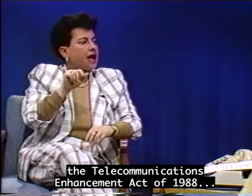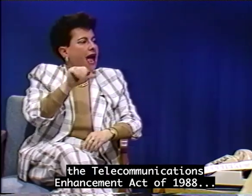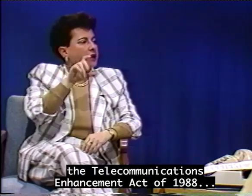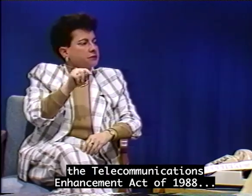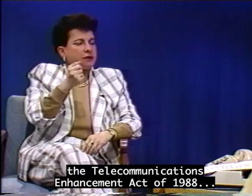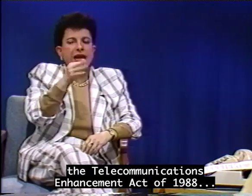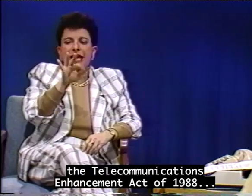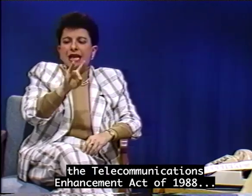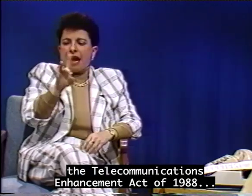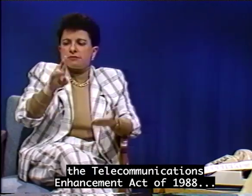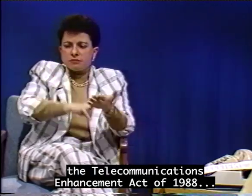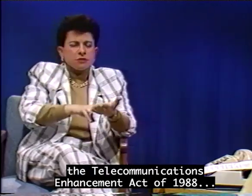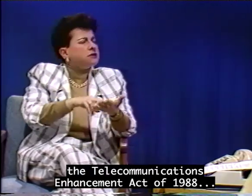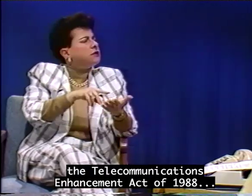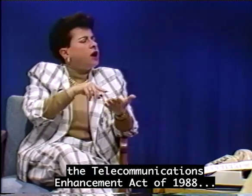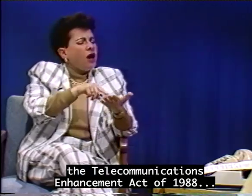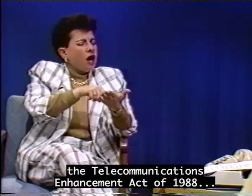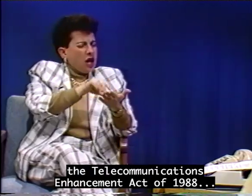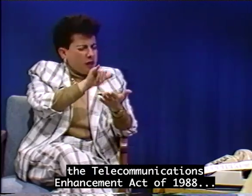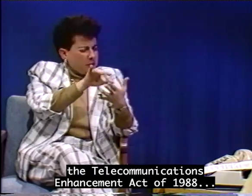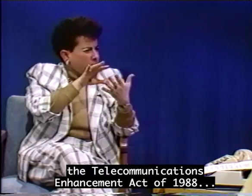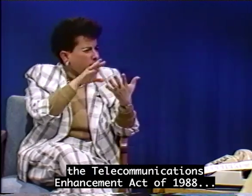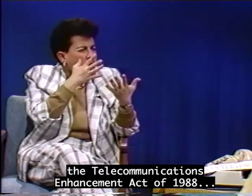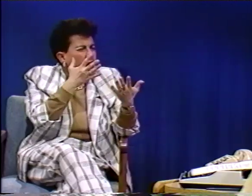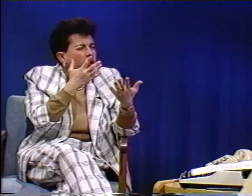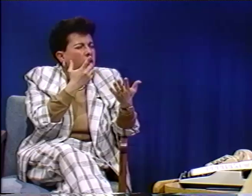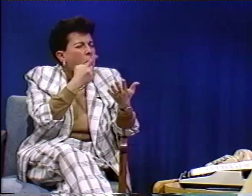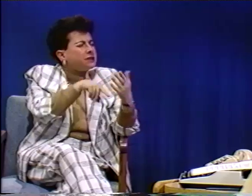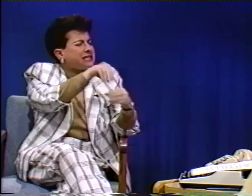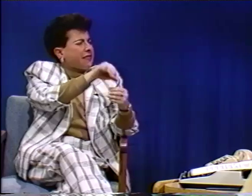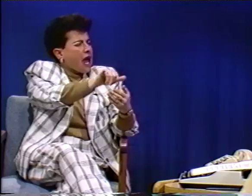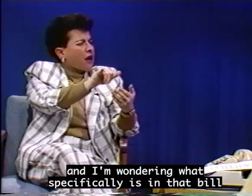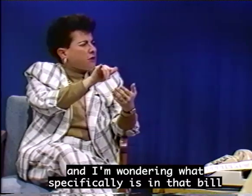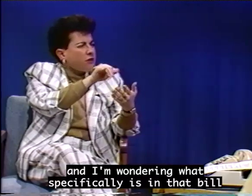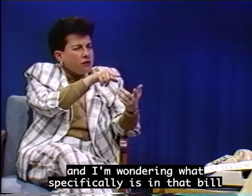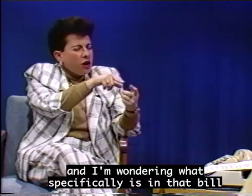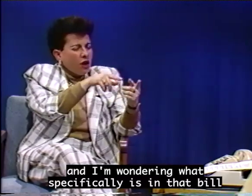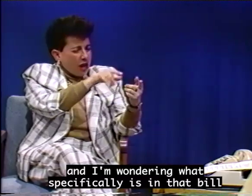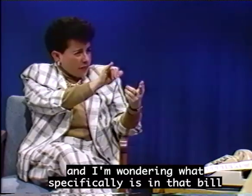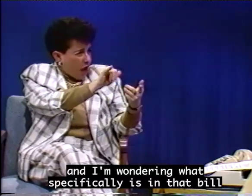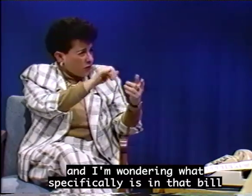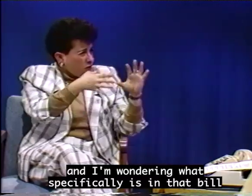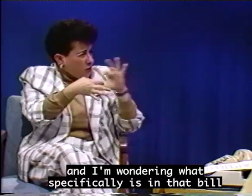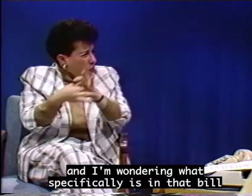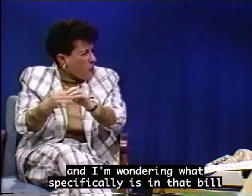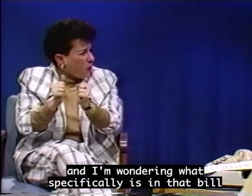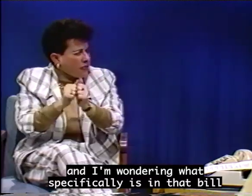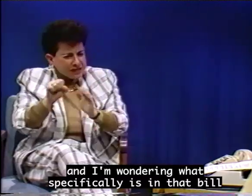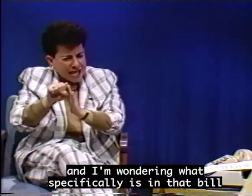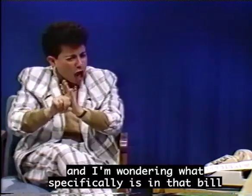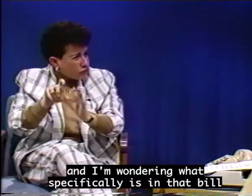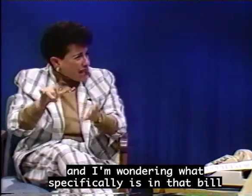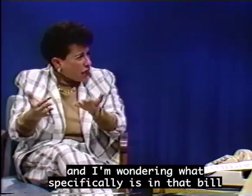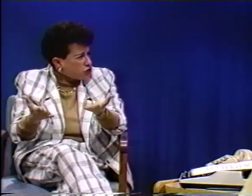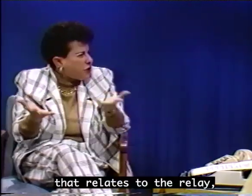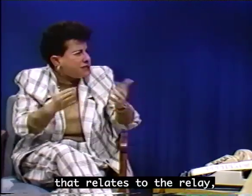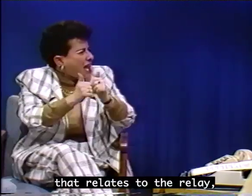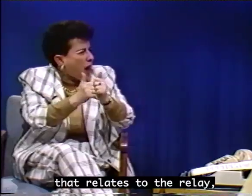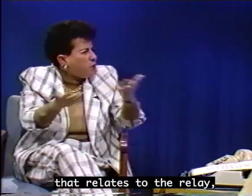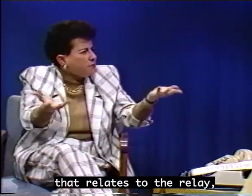Telecommunications Enhancement Act of 1988. And I'm wondering what specifically is in that bill that